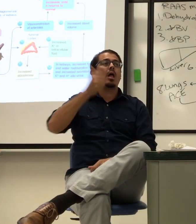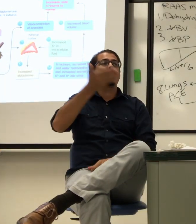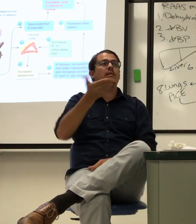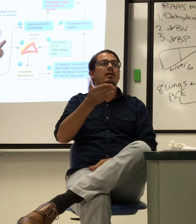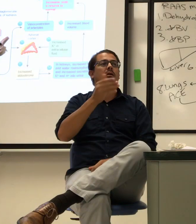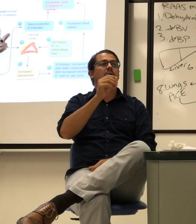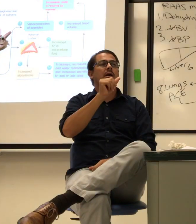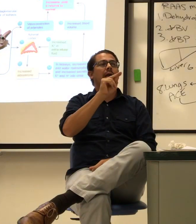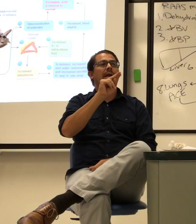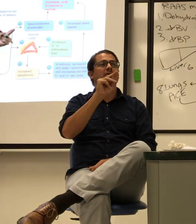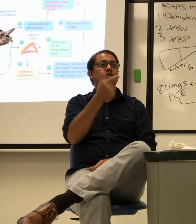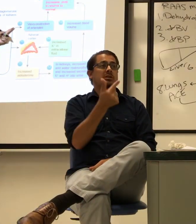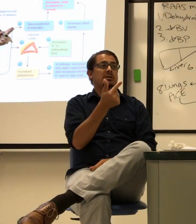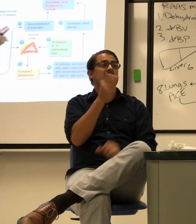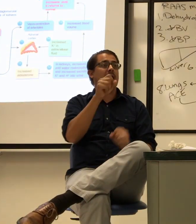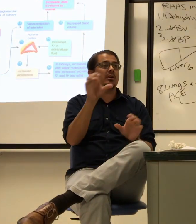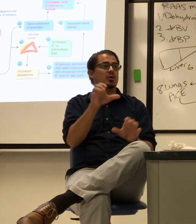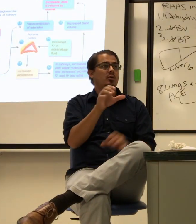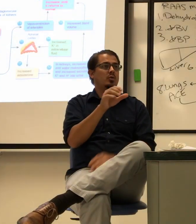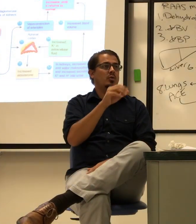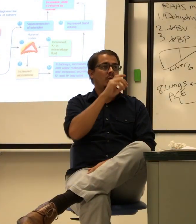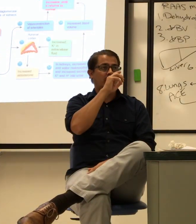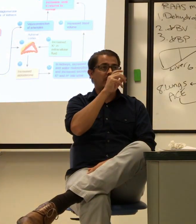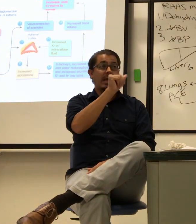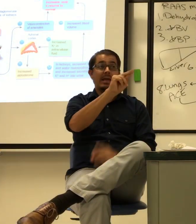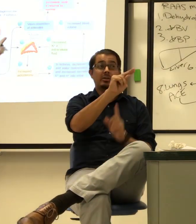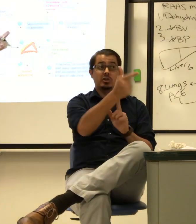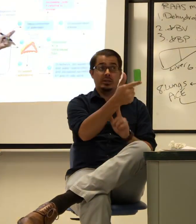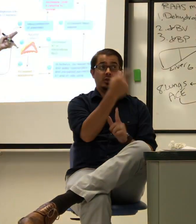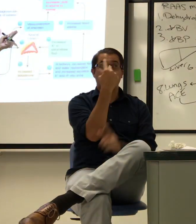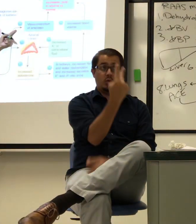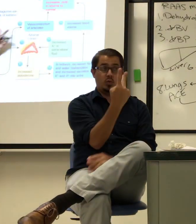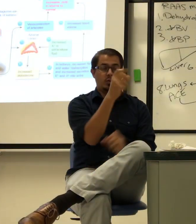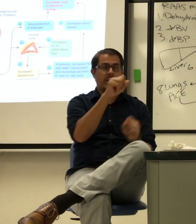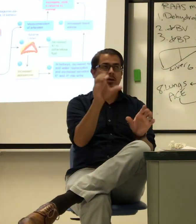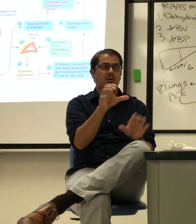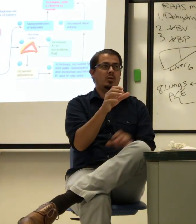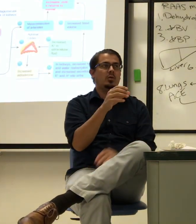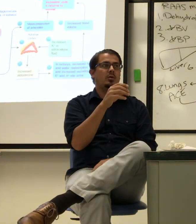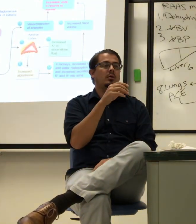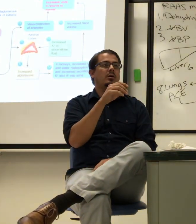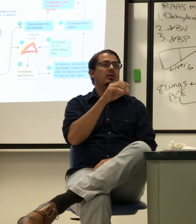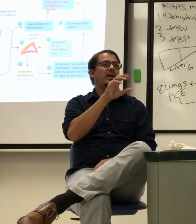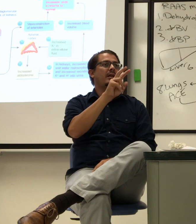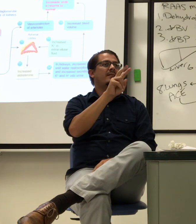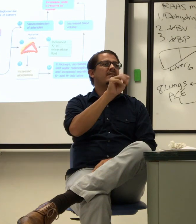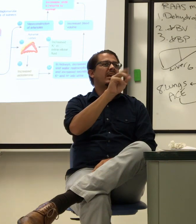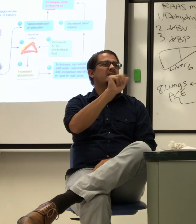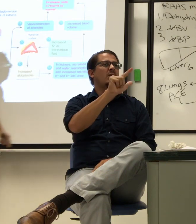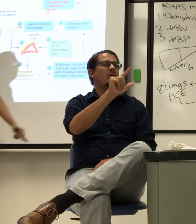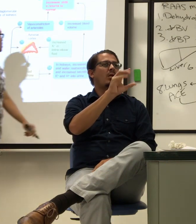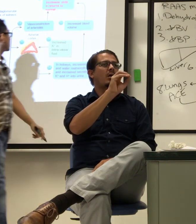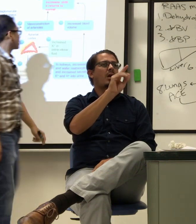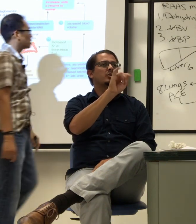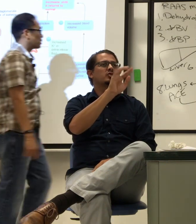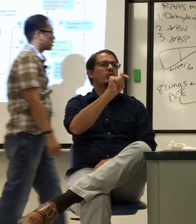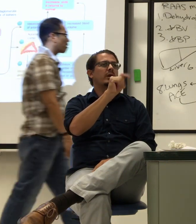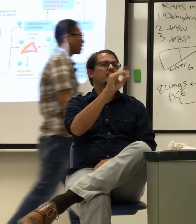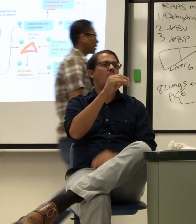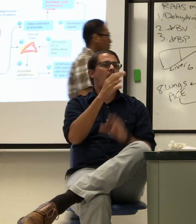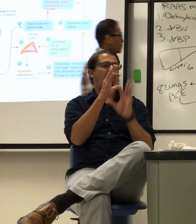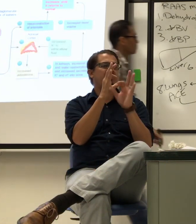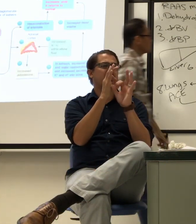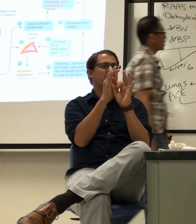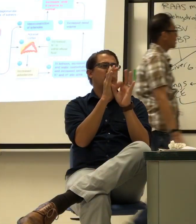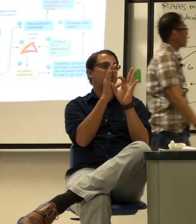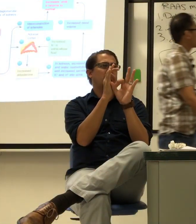that angiotensin can do, angiotensin 2 can do, it can vasoconstrict arterioles. They call